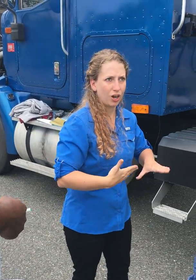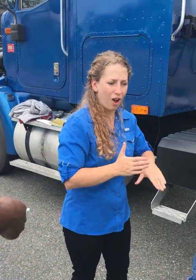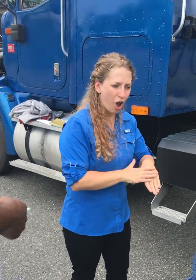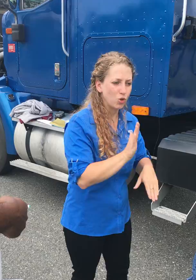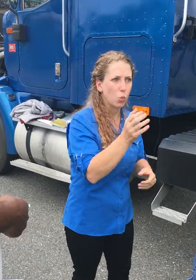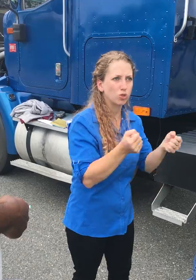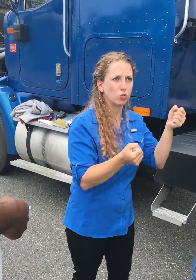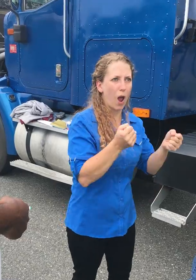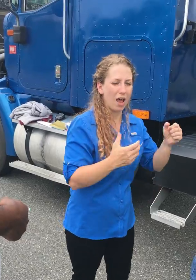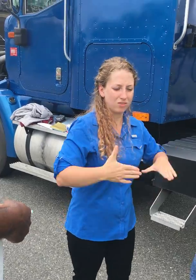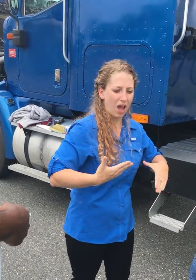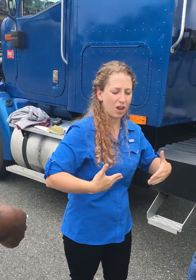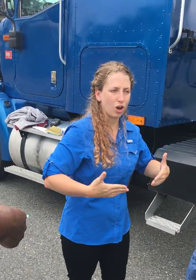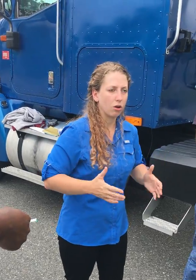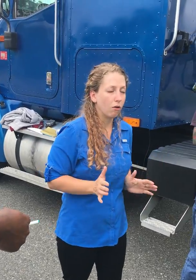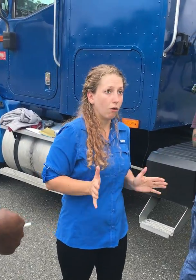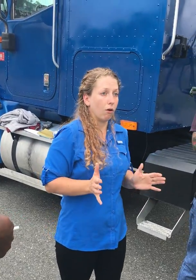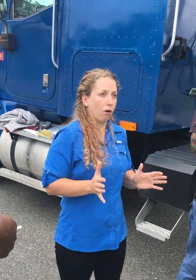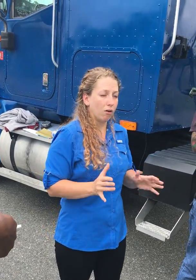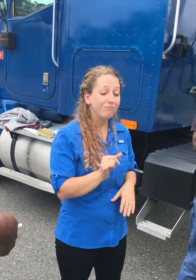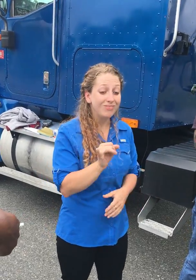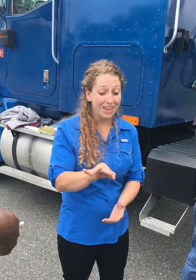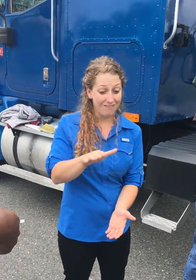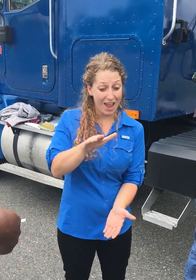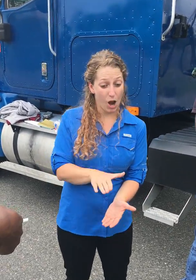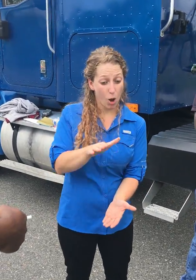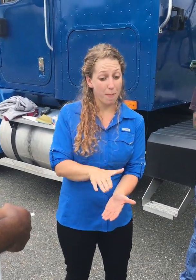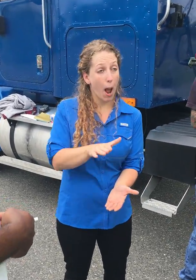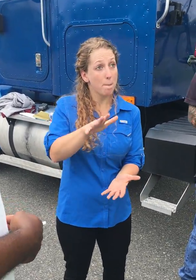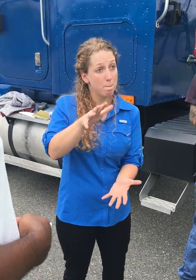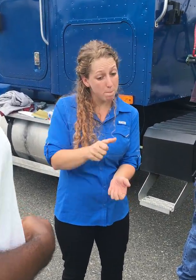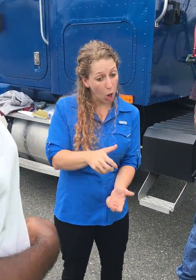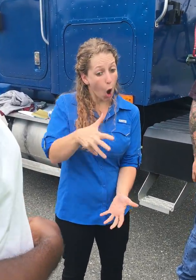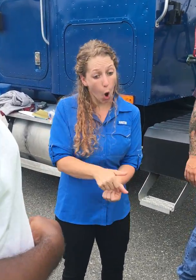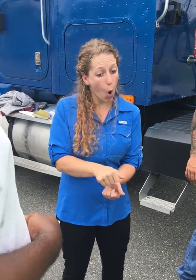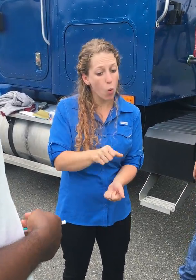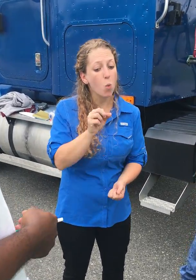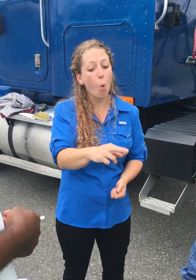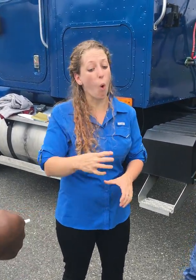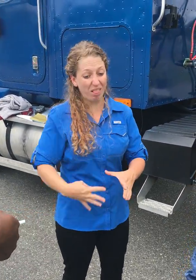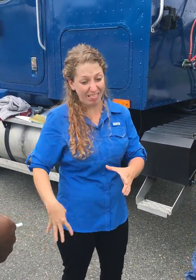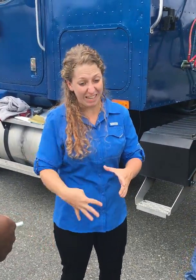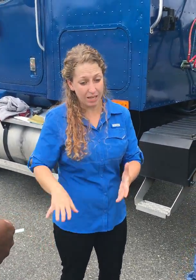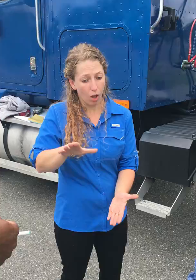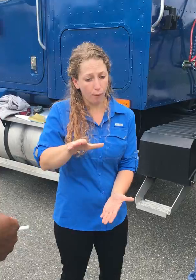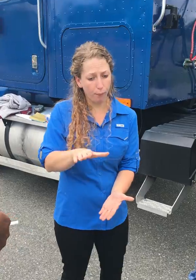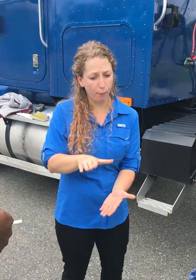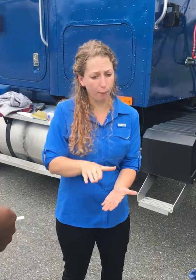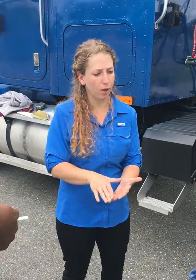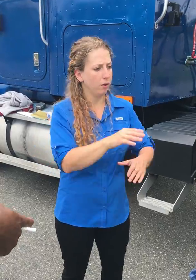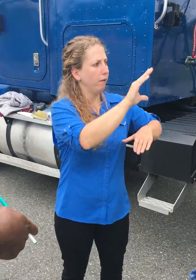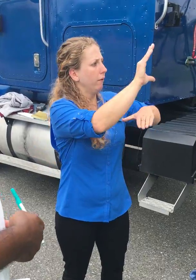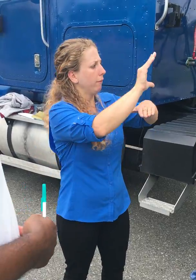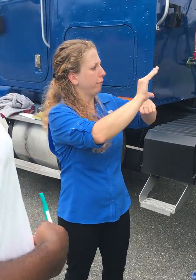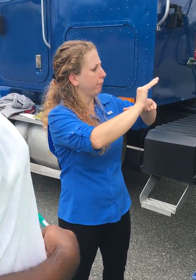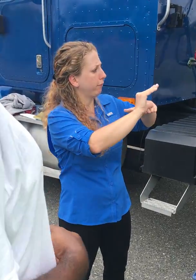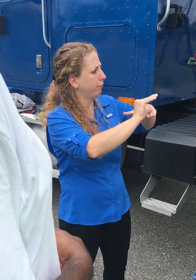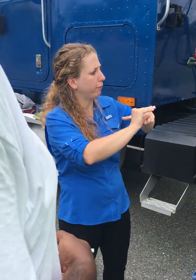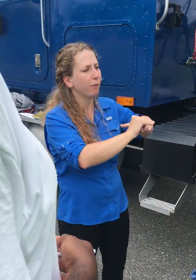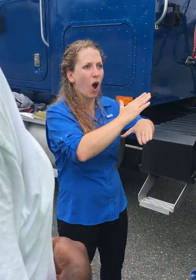And then if you have an airbag blow or a severe air leak, it could dump down and be touching the drives. Would it lean to one side, or